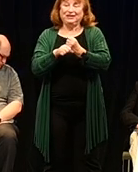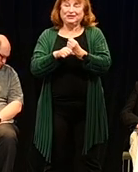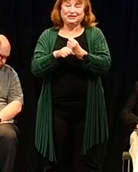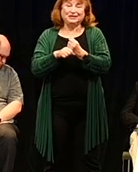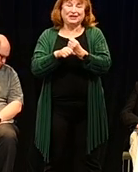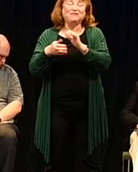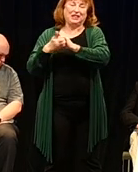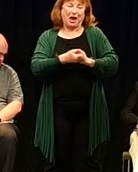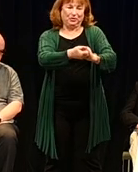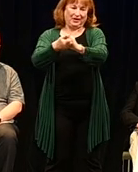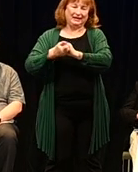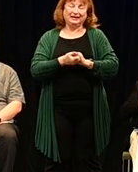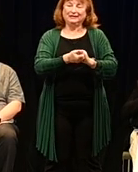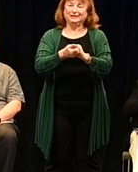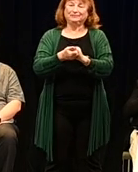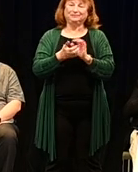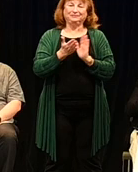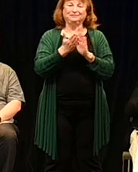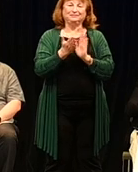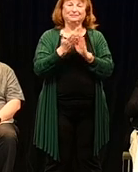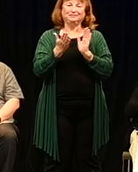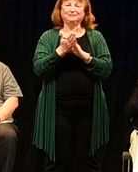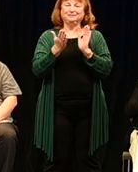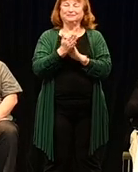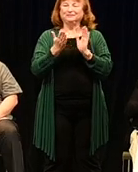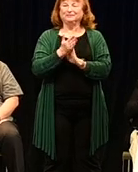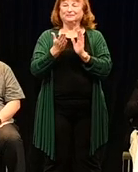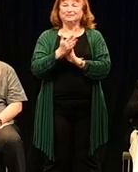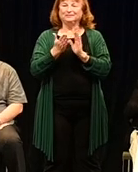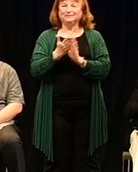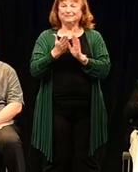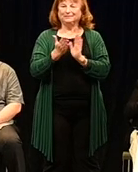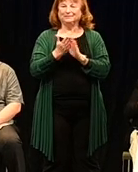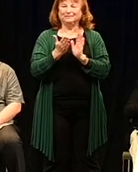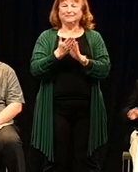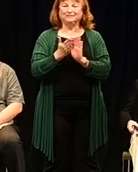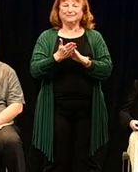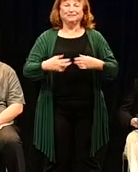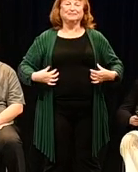years of Collaborate.